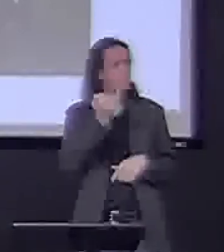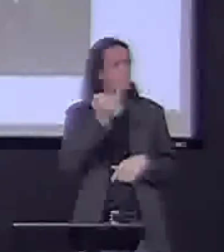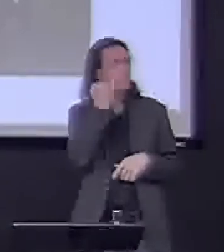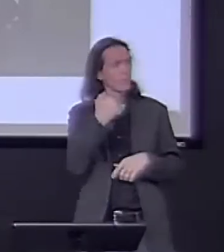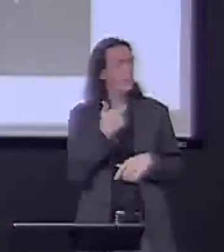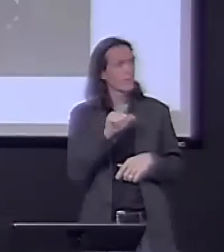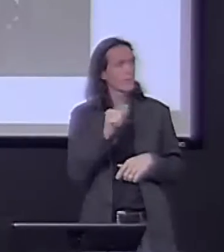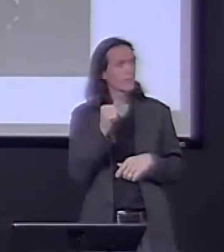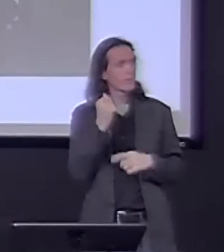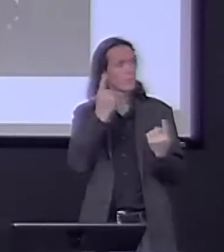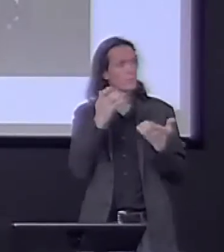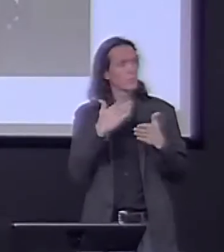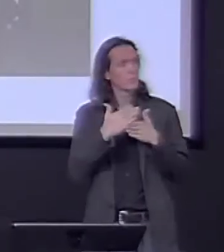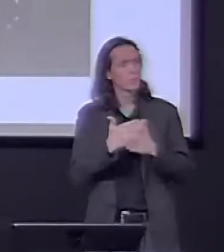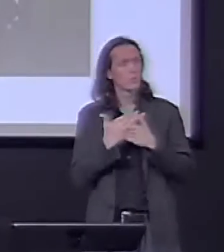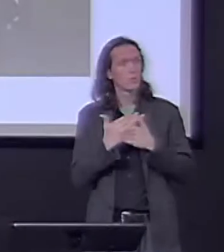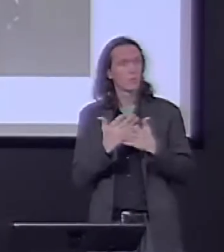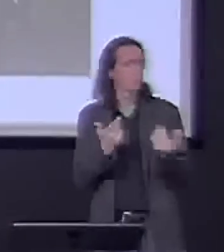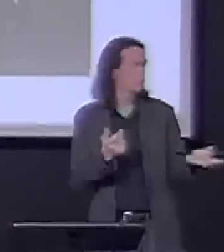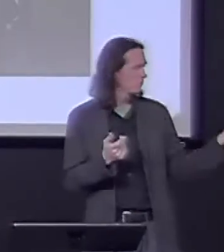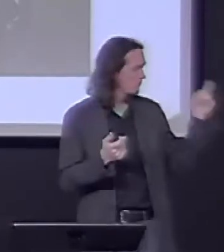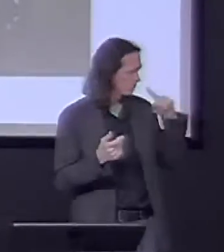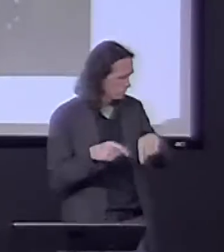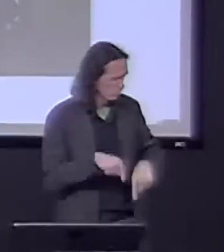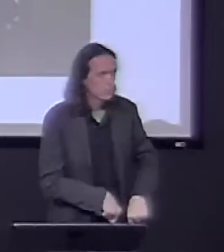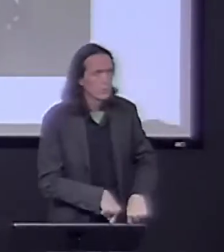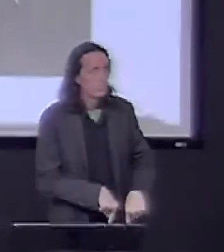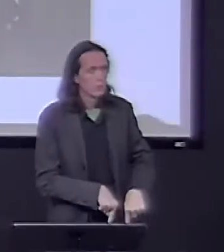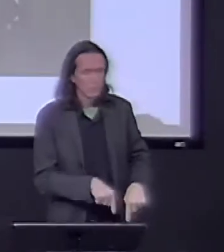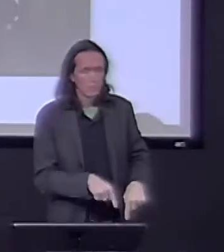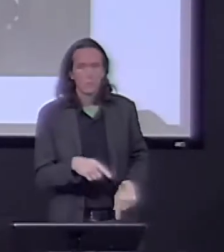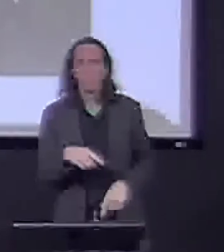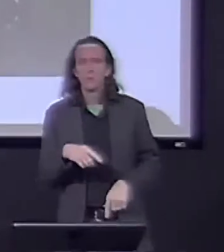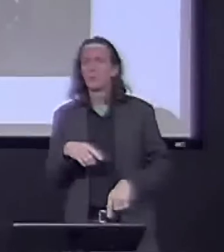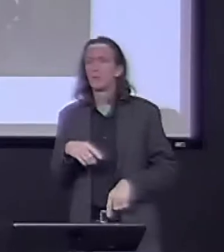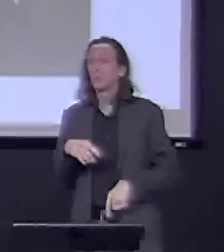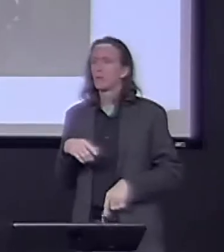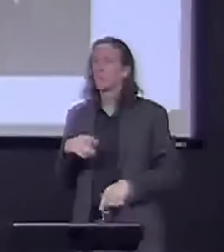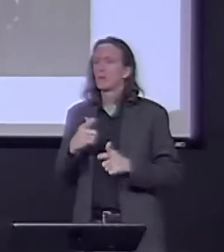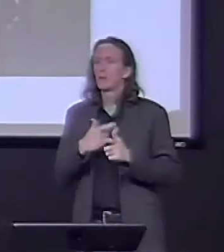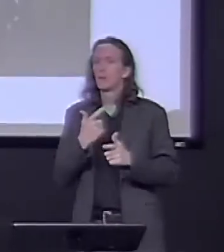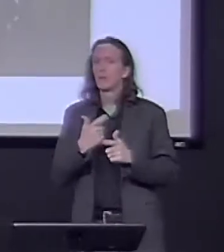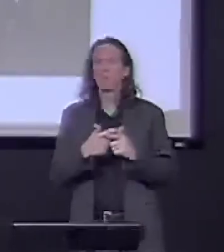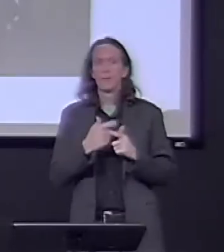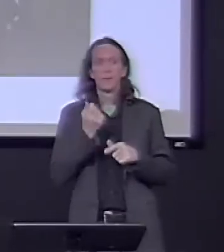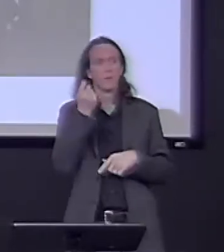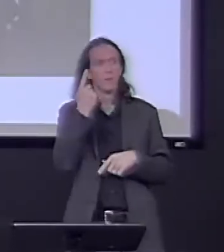questions that you guys may have or comments. If you guys have any thoughts that you do want to share, please come up to the stage.